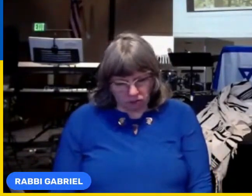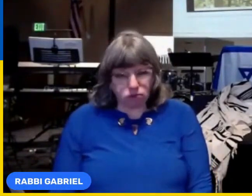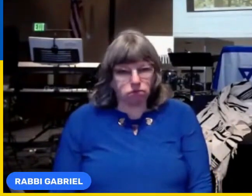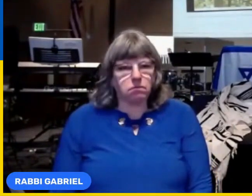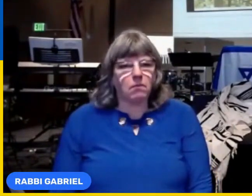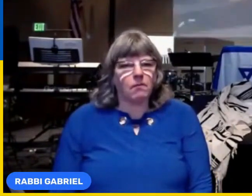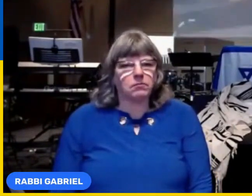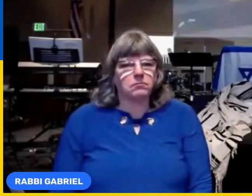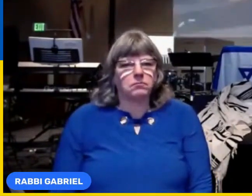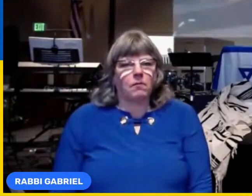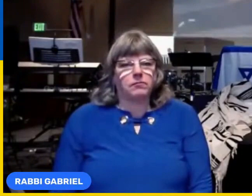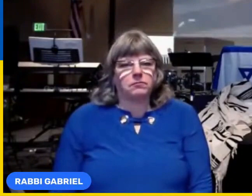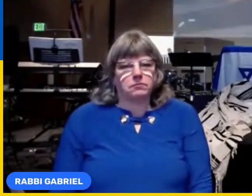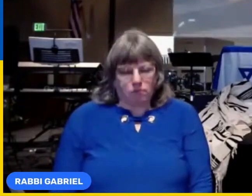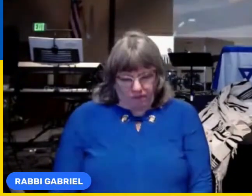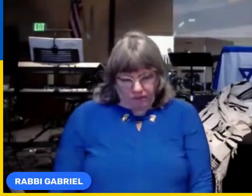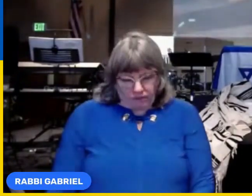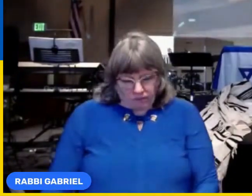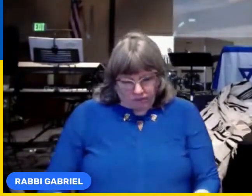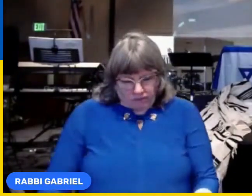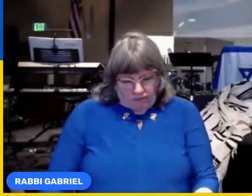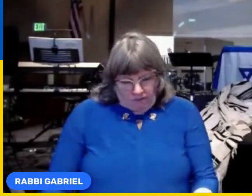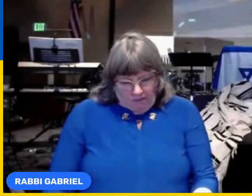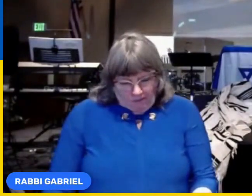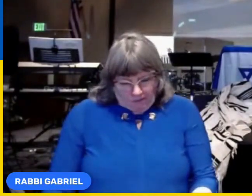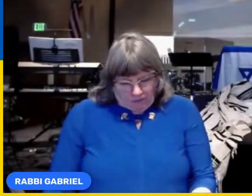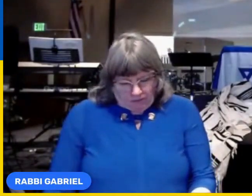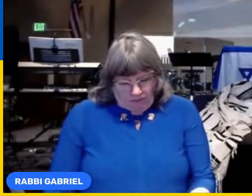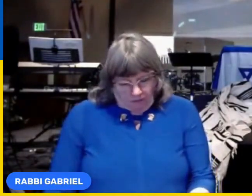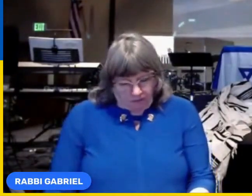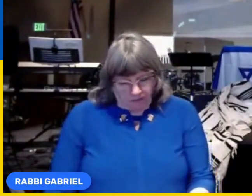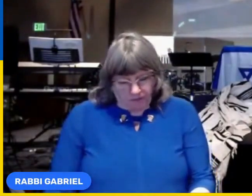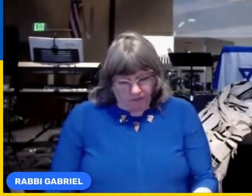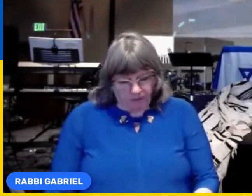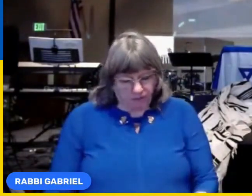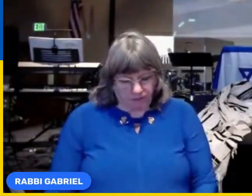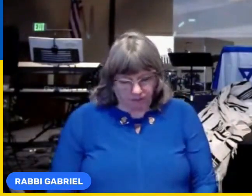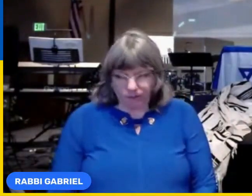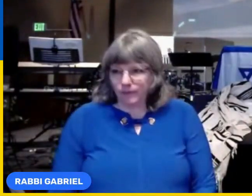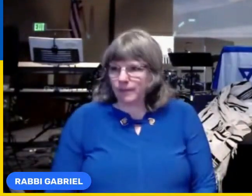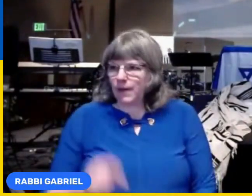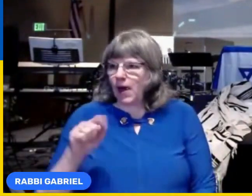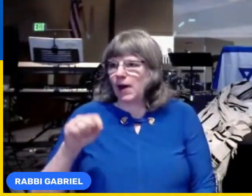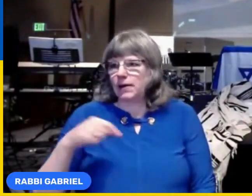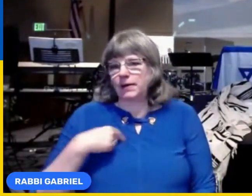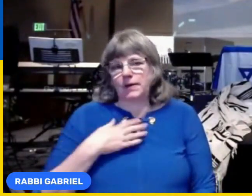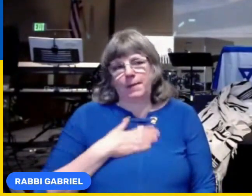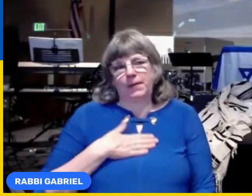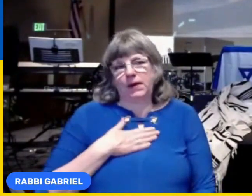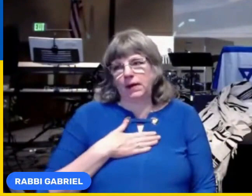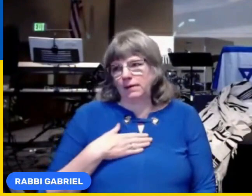Hello, slide. Ah, thank you. I needed to say please.